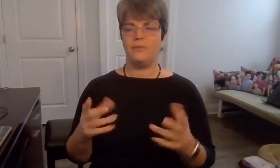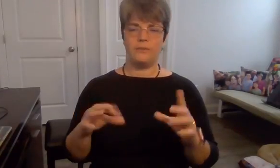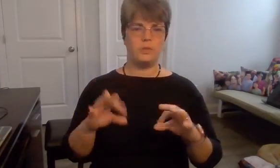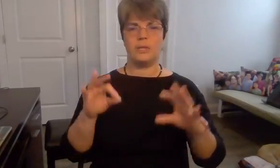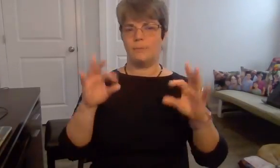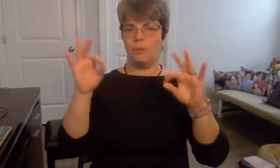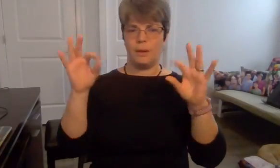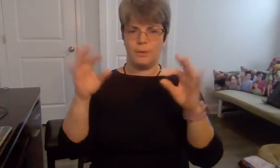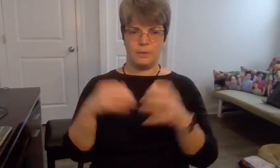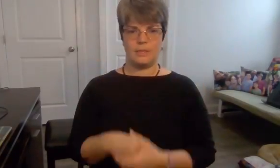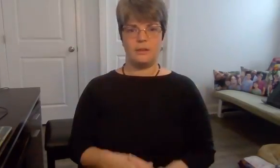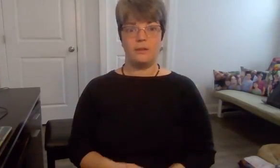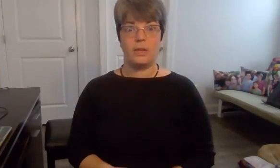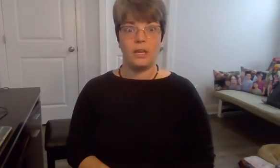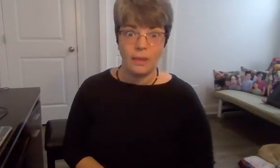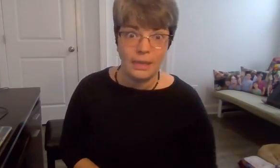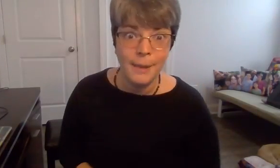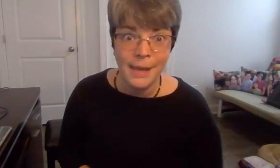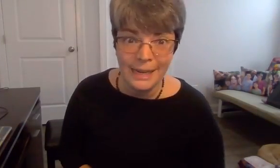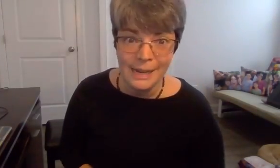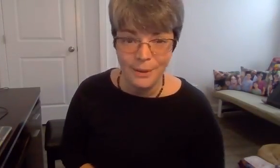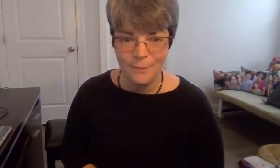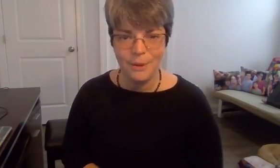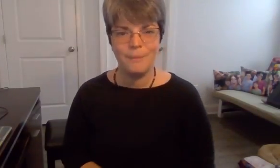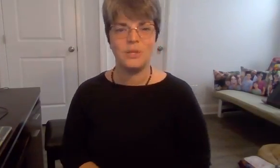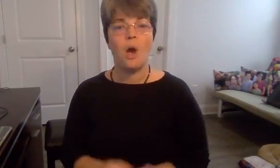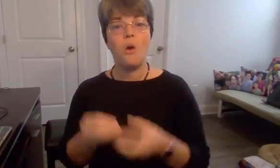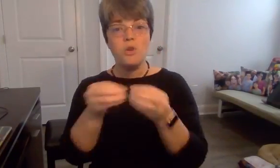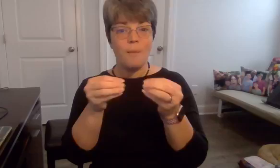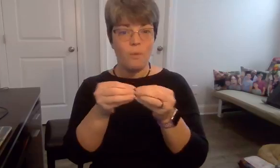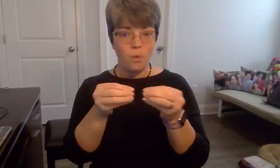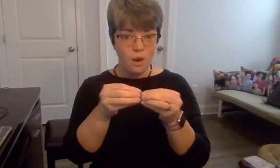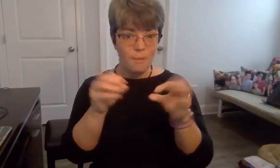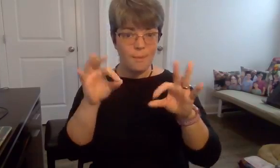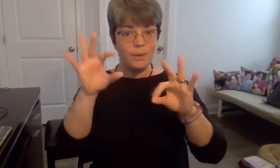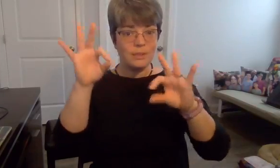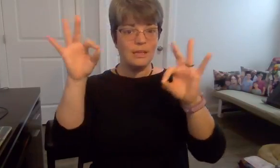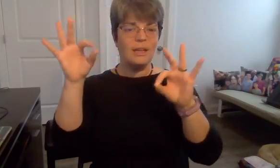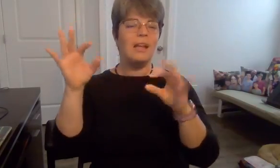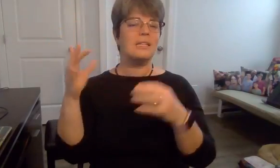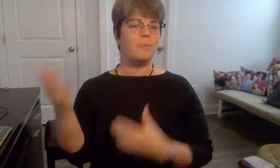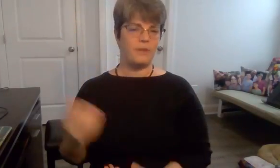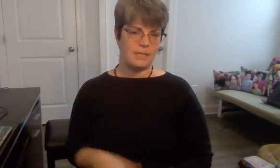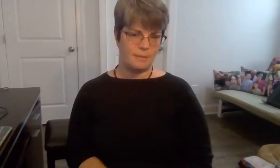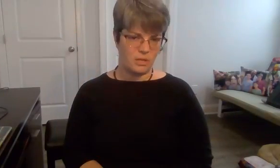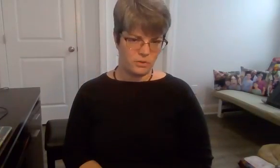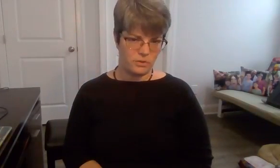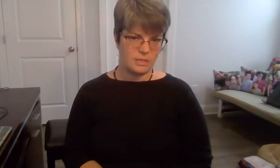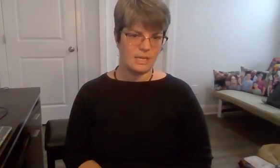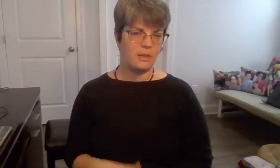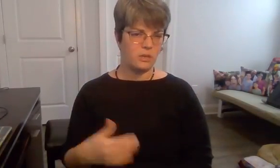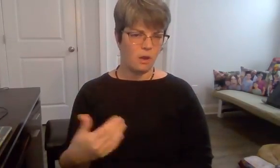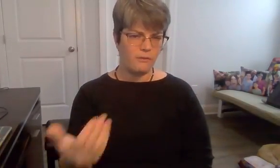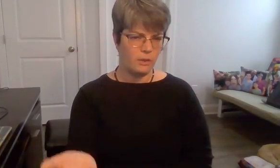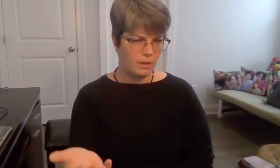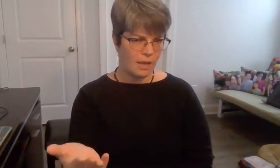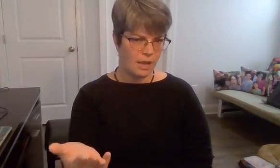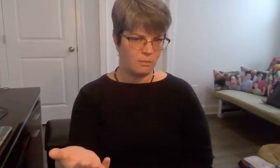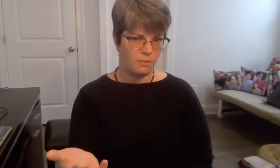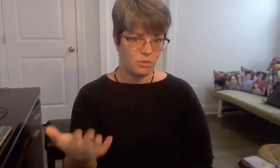you blow bubbles and they're looking at you like, come on, lady, blow more bubbles. Oh, you want more bubbles? That's a perfect time to introduce a sign, because they're often looking at you, trying